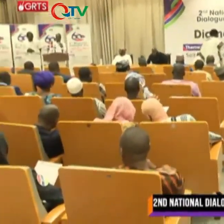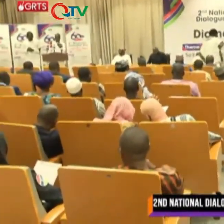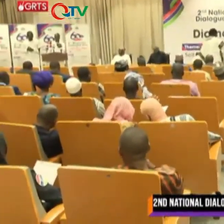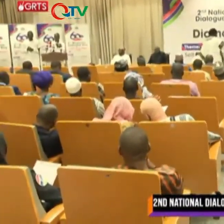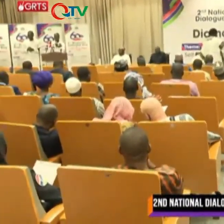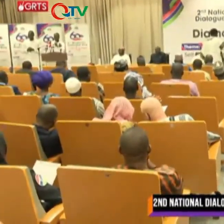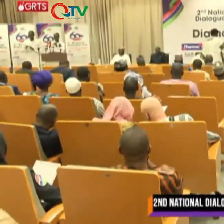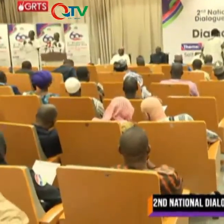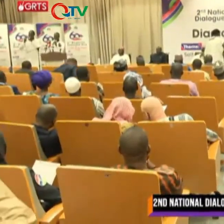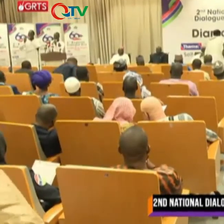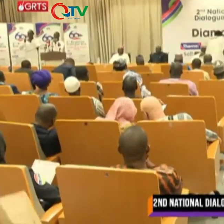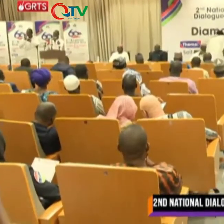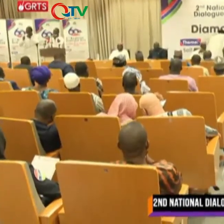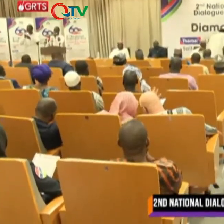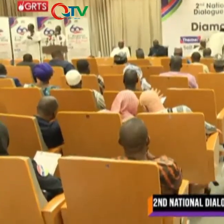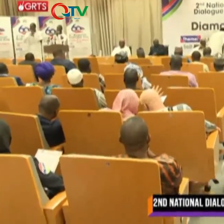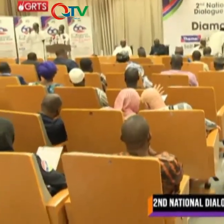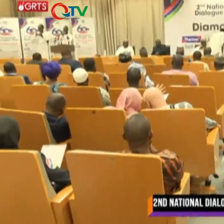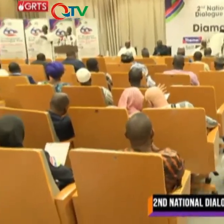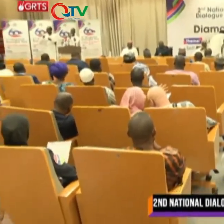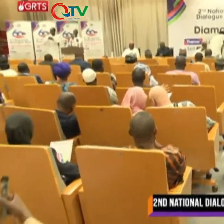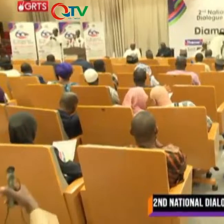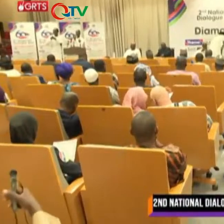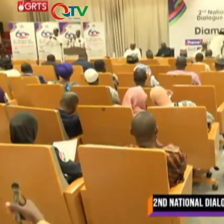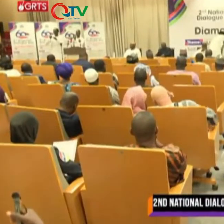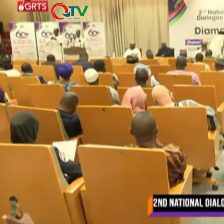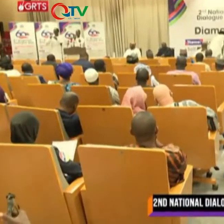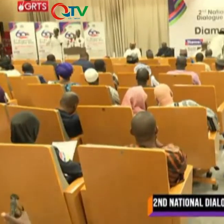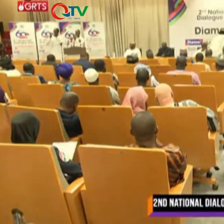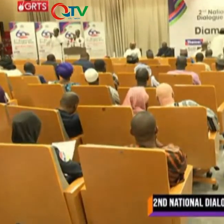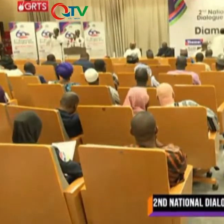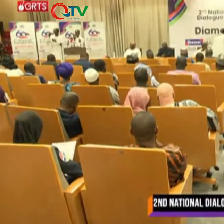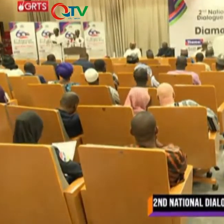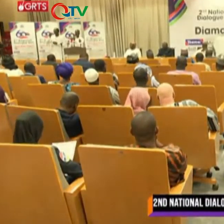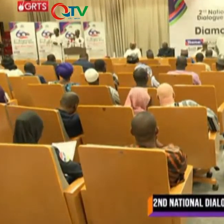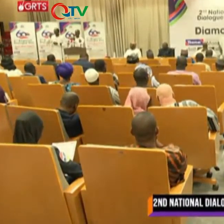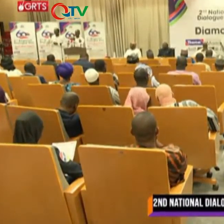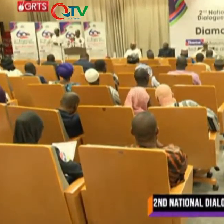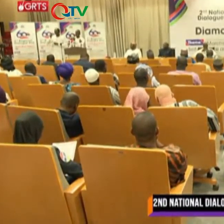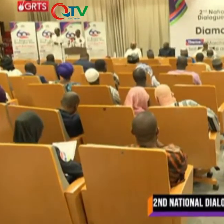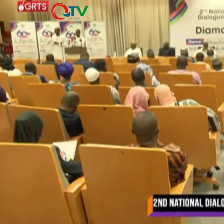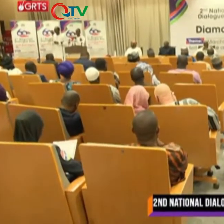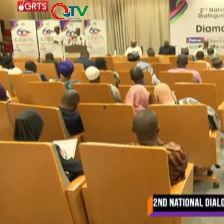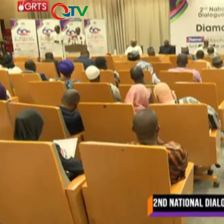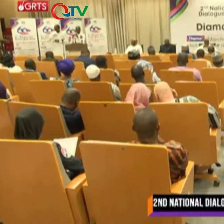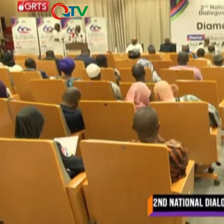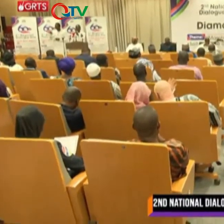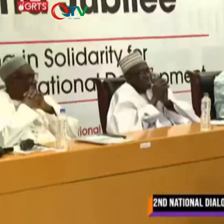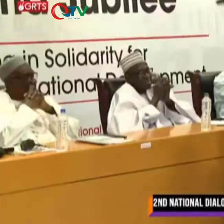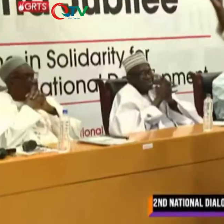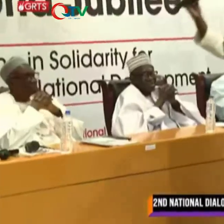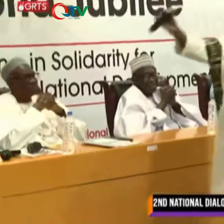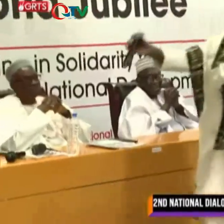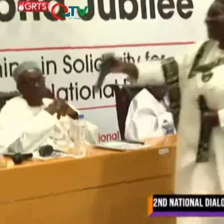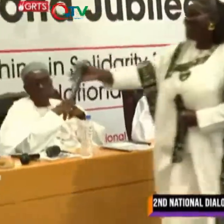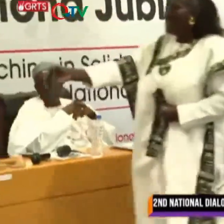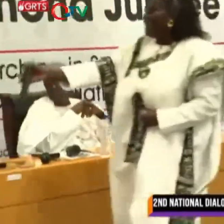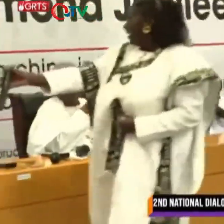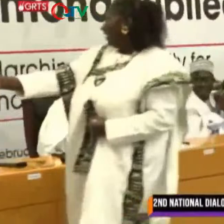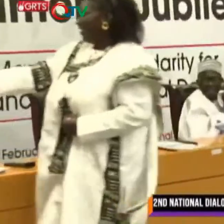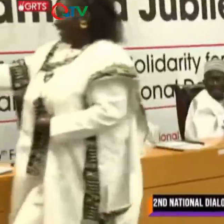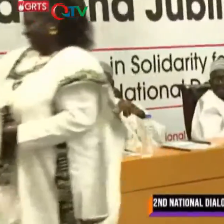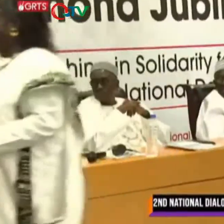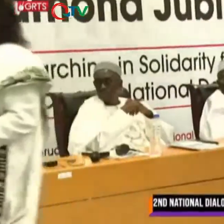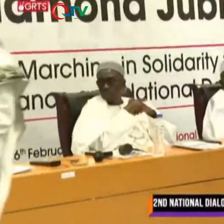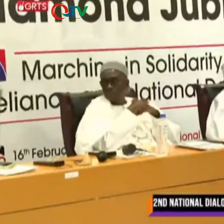of the Manding family of language. The Kurban Fuga or Mandinka that I refer to is a product of our dialogue. The